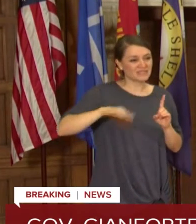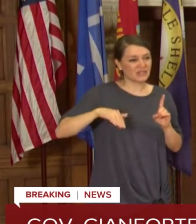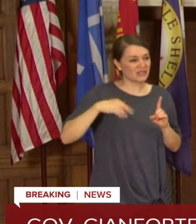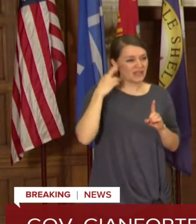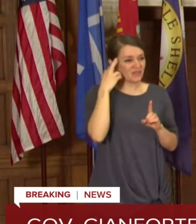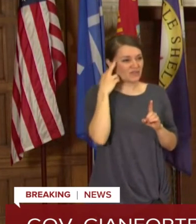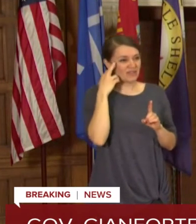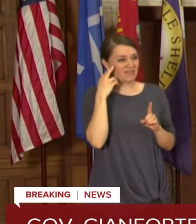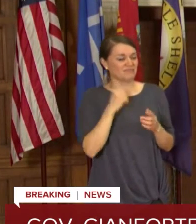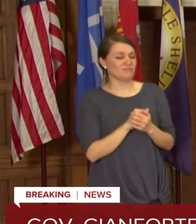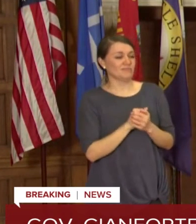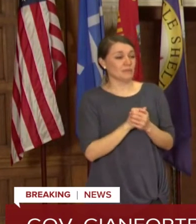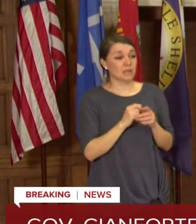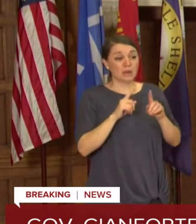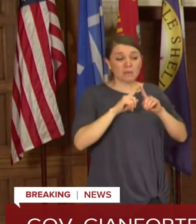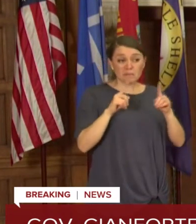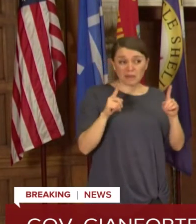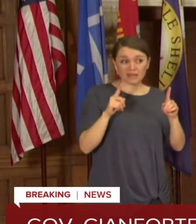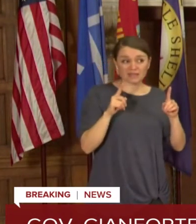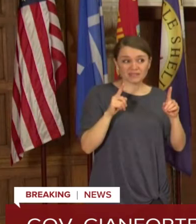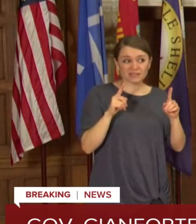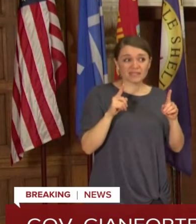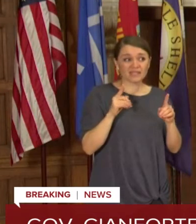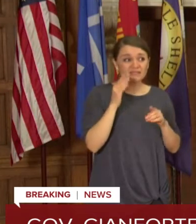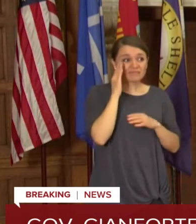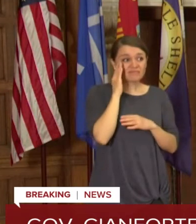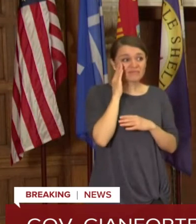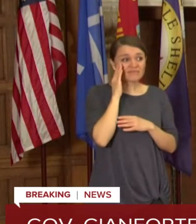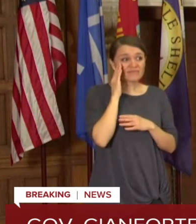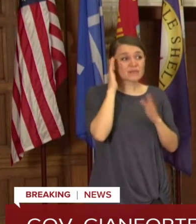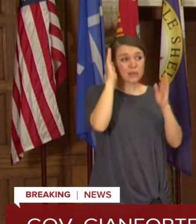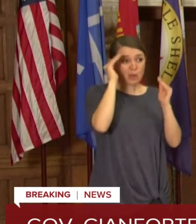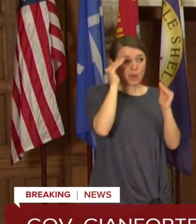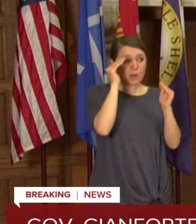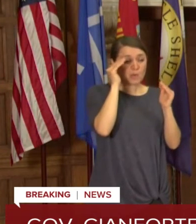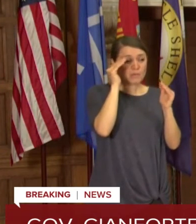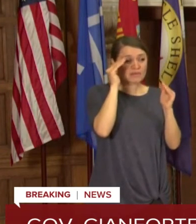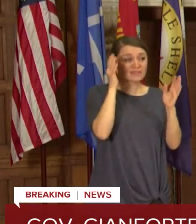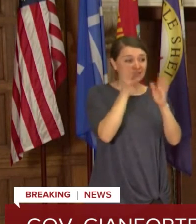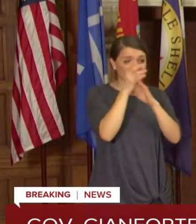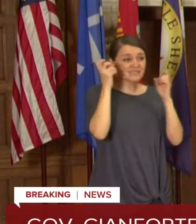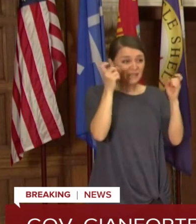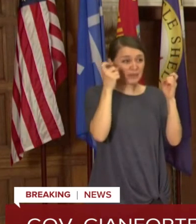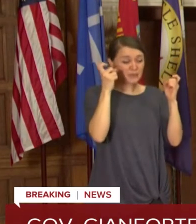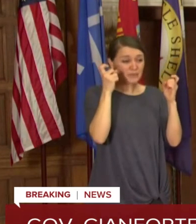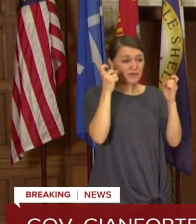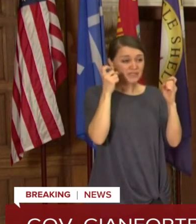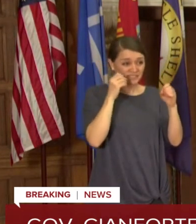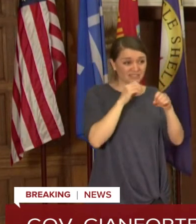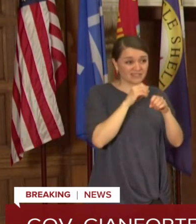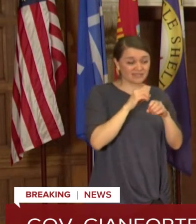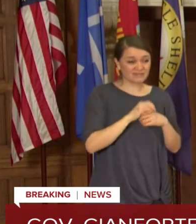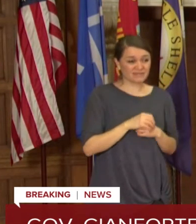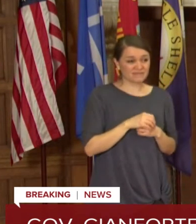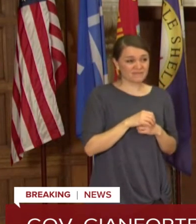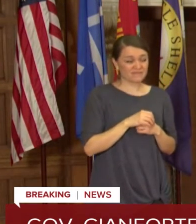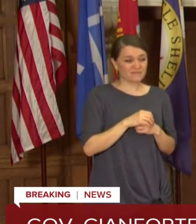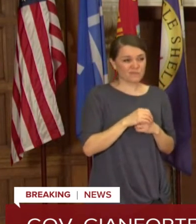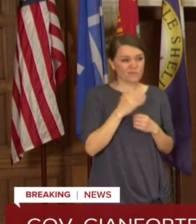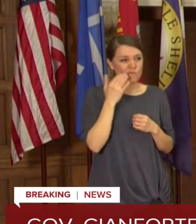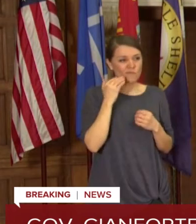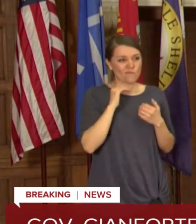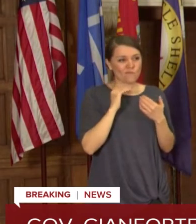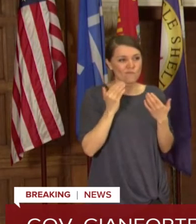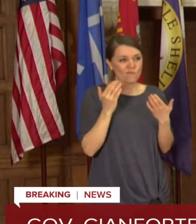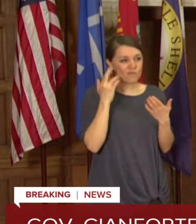But there is some cause for some celebration and hope, some real optimism. The entrepreneurial spirit of